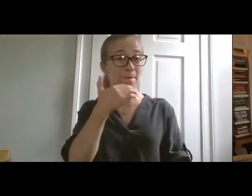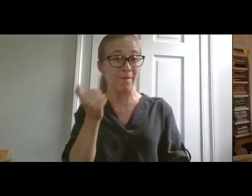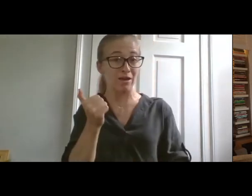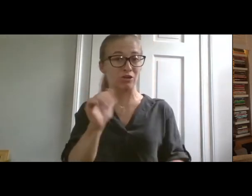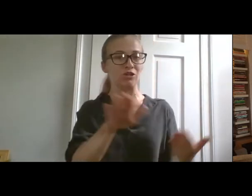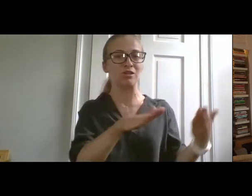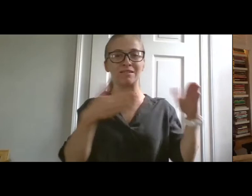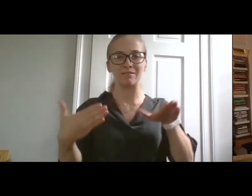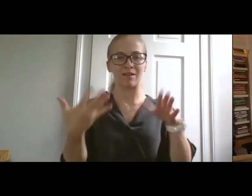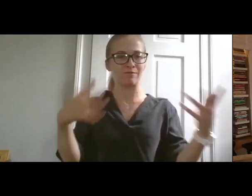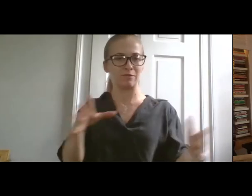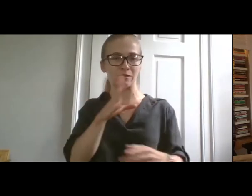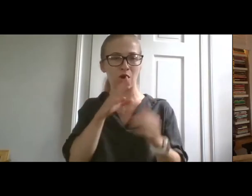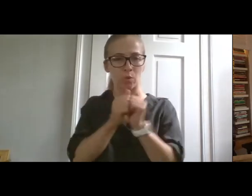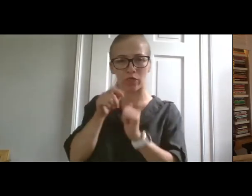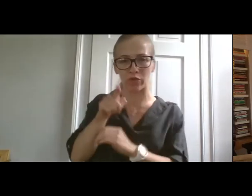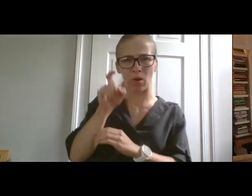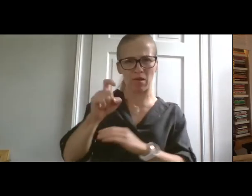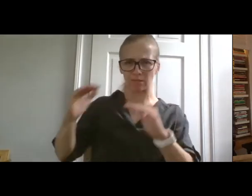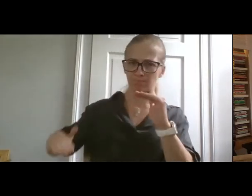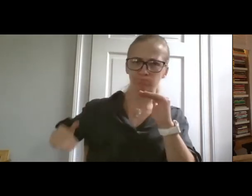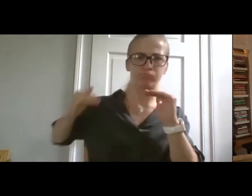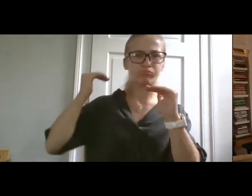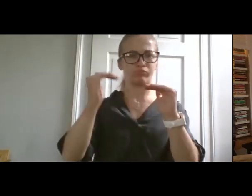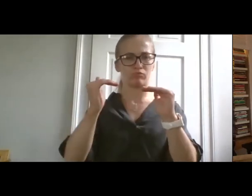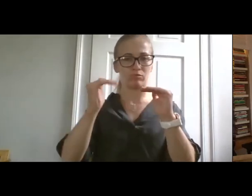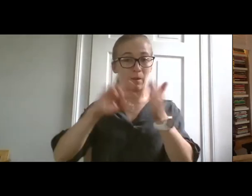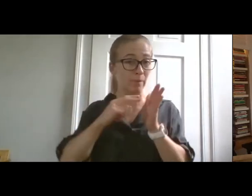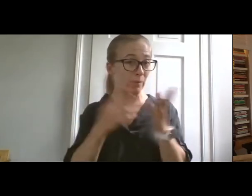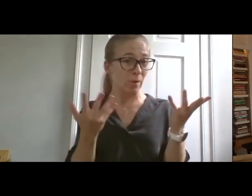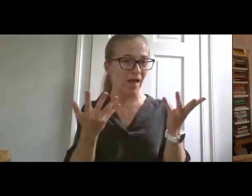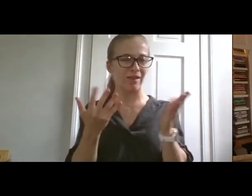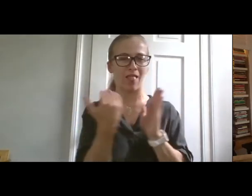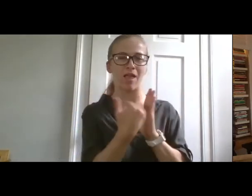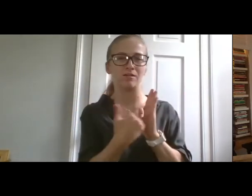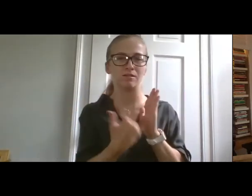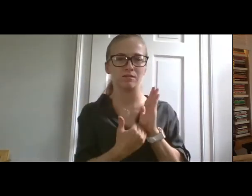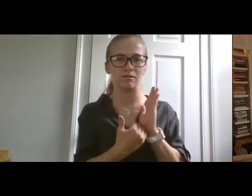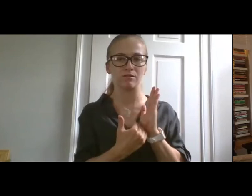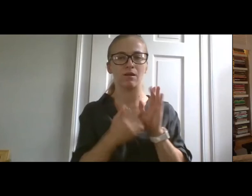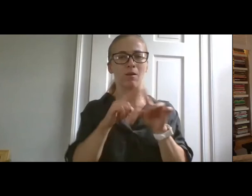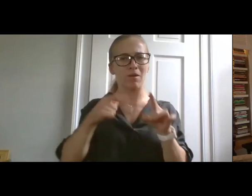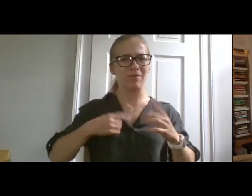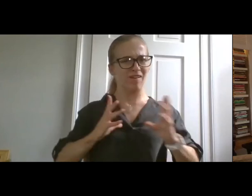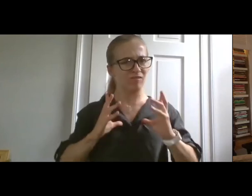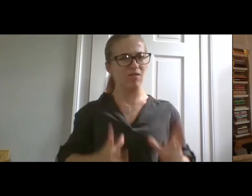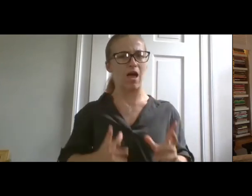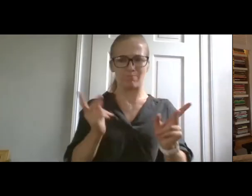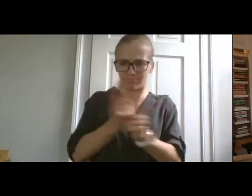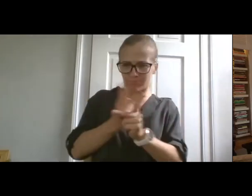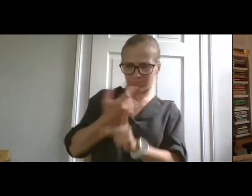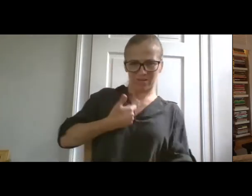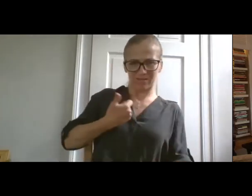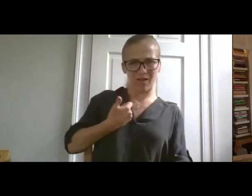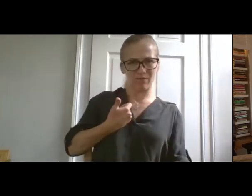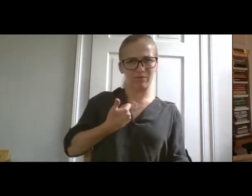to you. You must measure up. This means lessons, though I am just fine with figuring out this instrument on